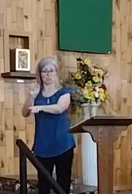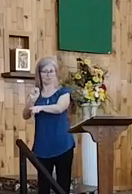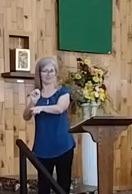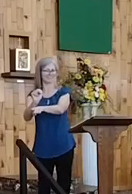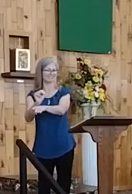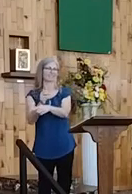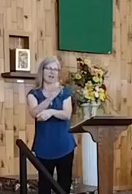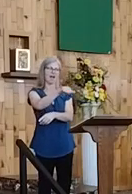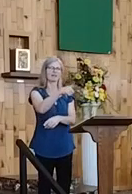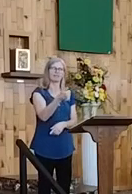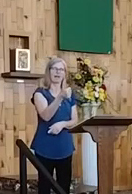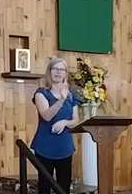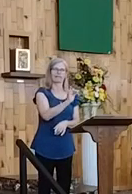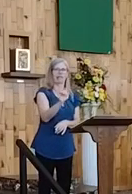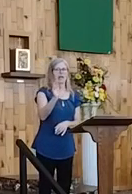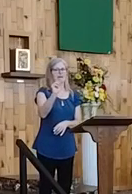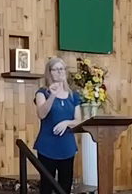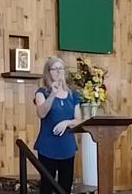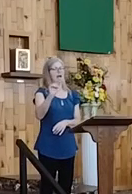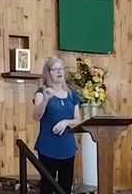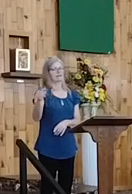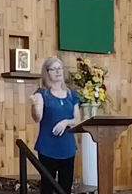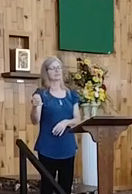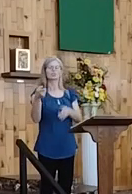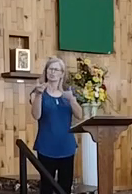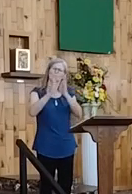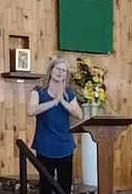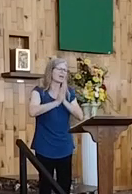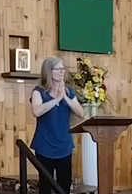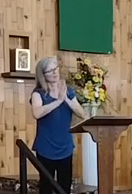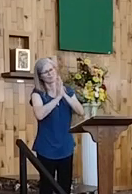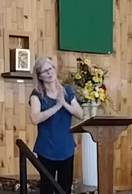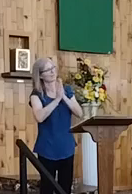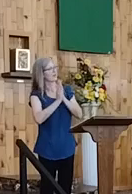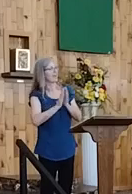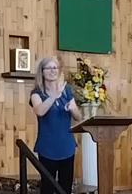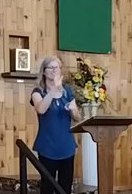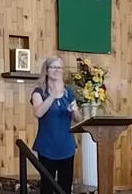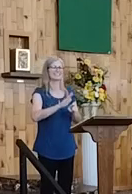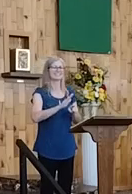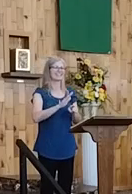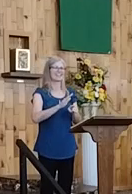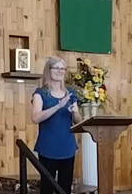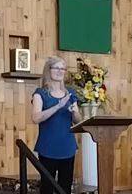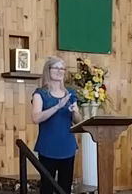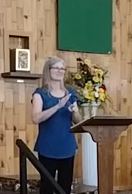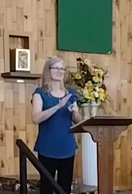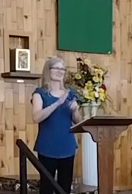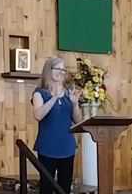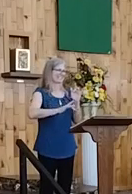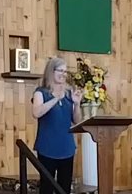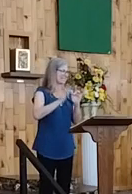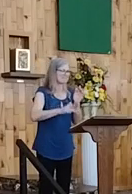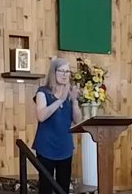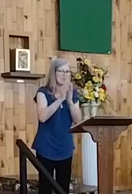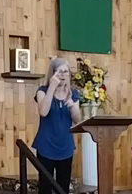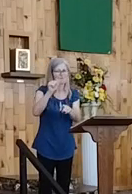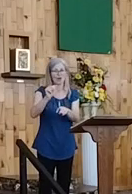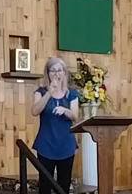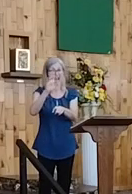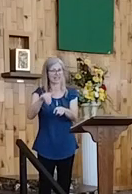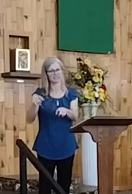another Mani, she prayed and prayed and prayed. She never let a day go by that she didn't pray for Andy, whom she